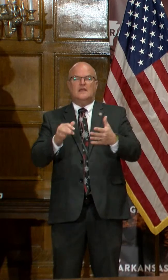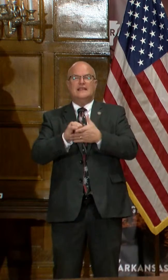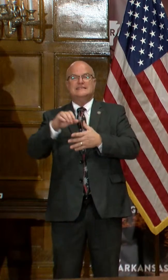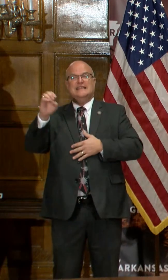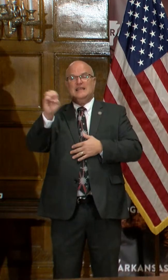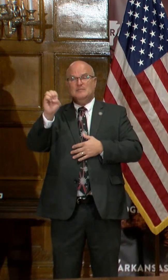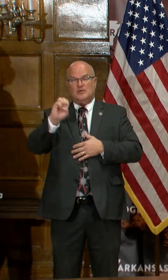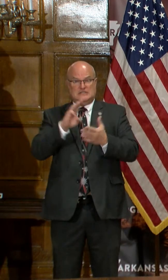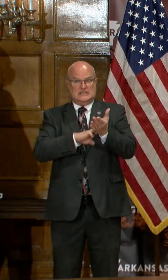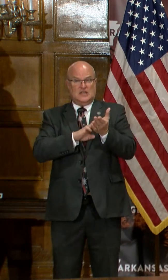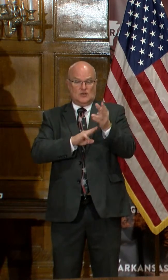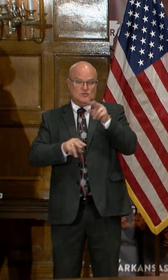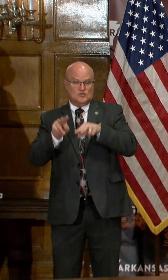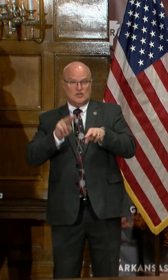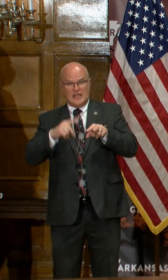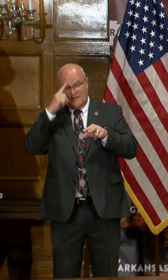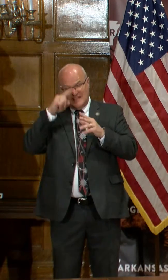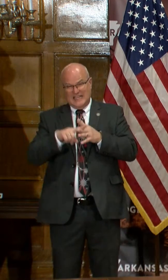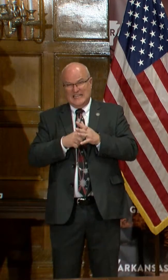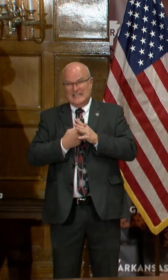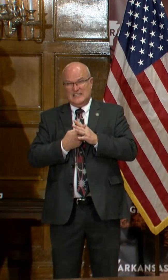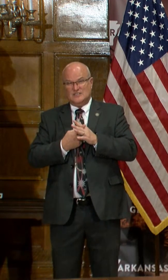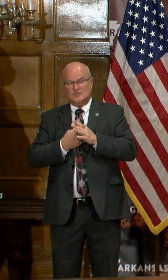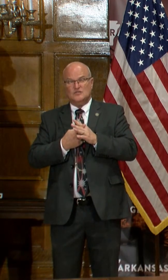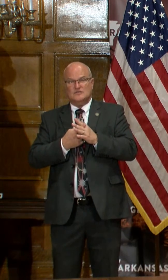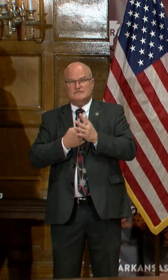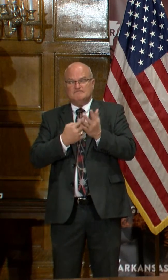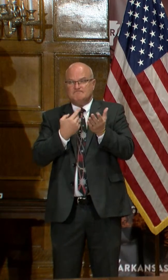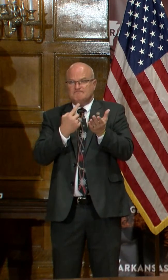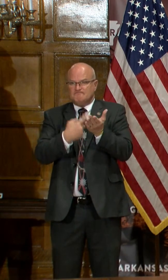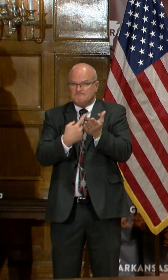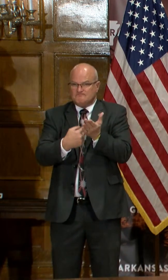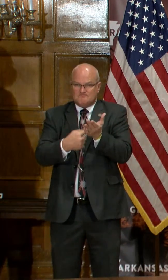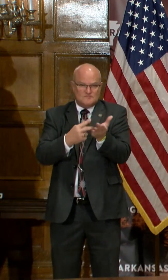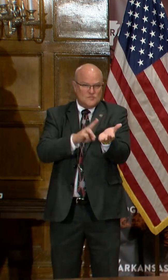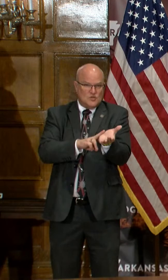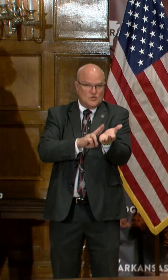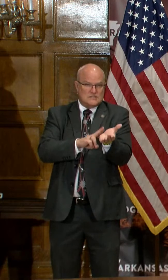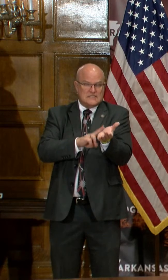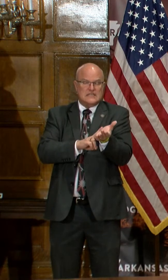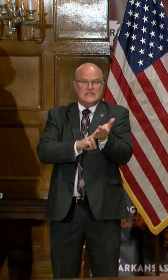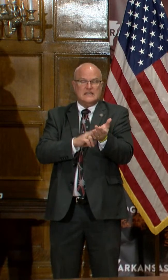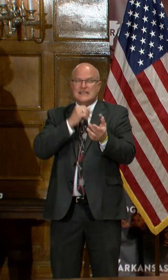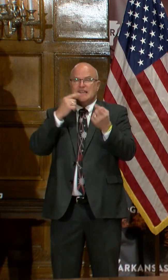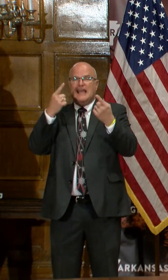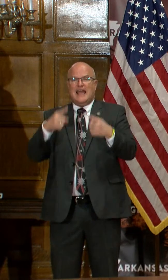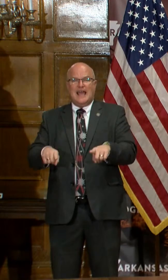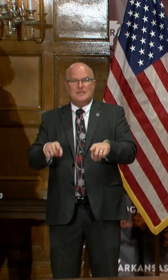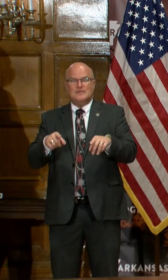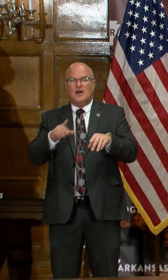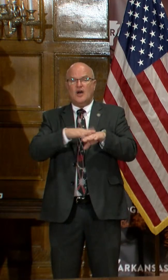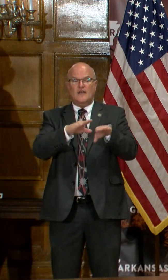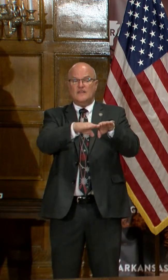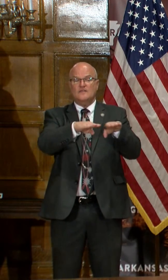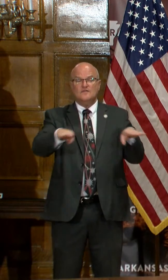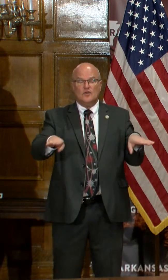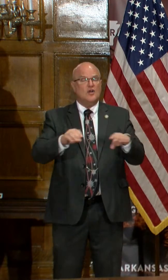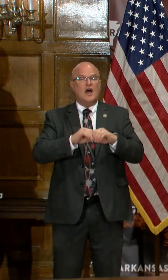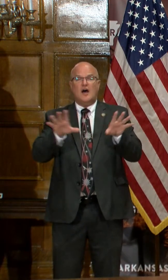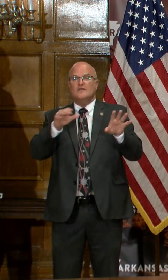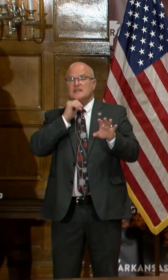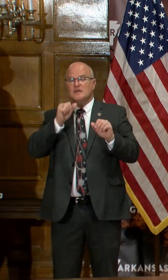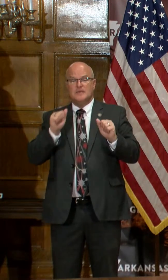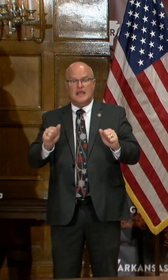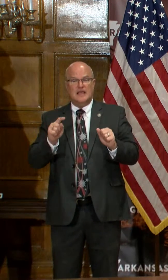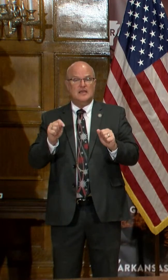physicians look at for that initial triage. It doesn't speak to what happens on the floor, and obviously you're not going to